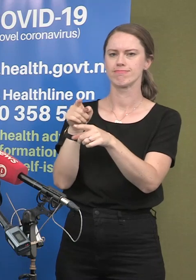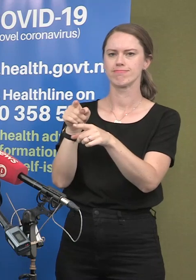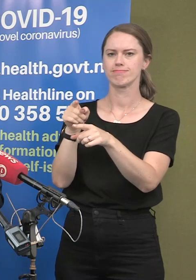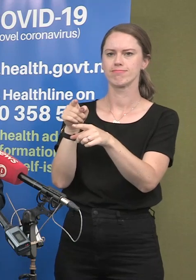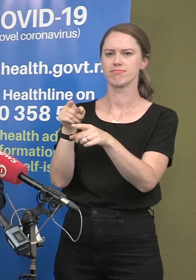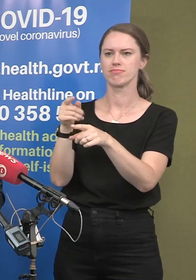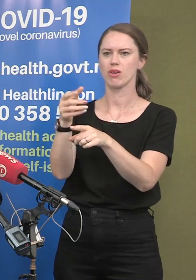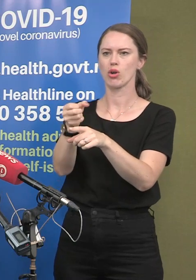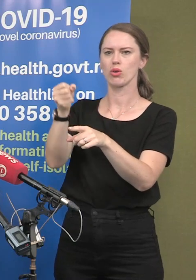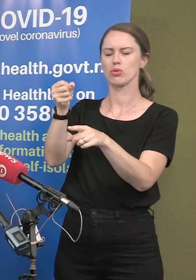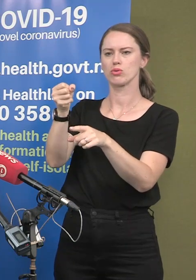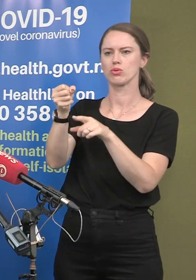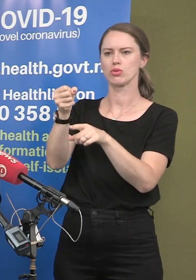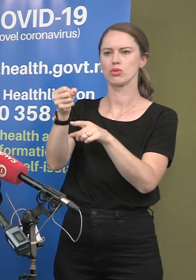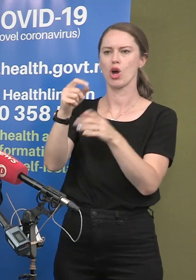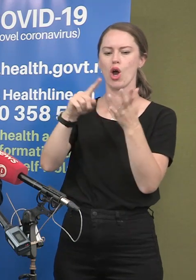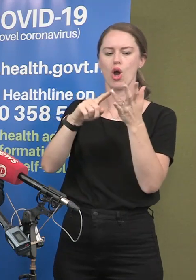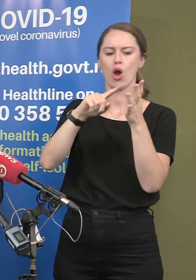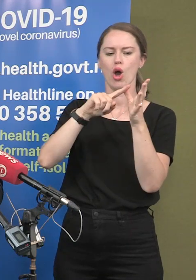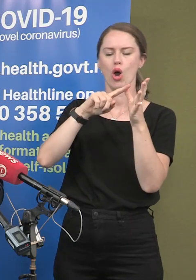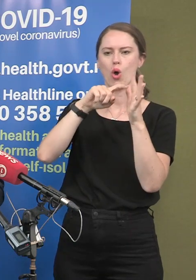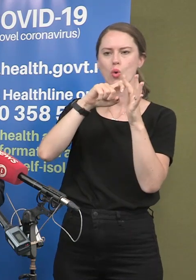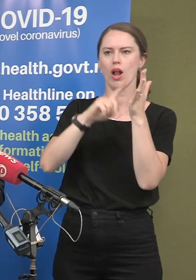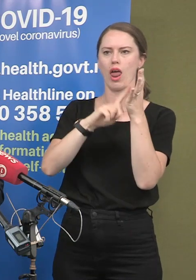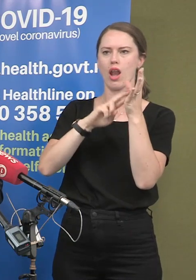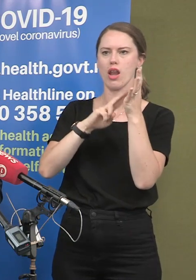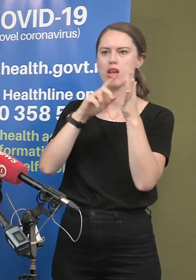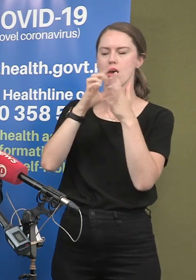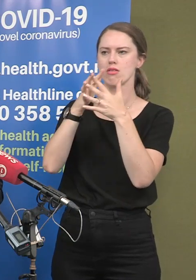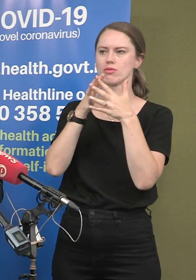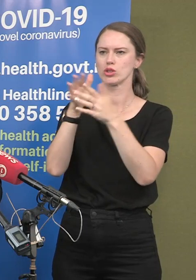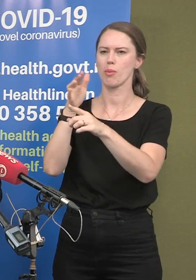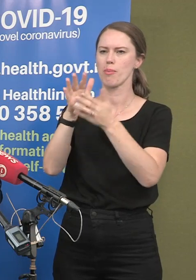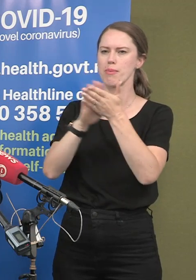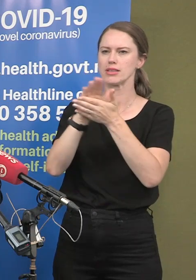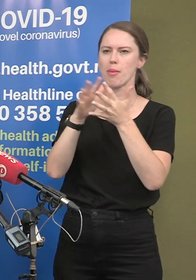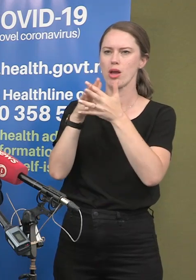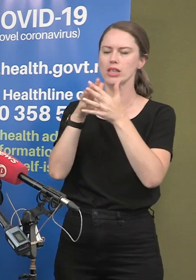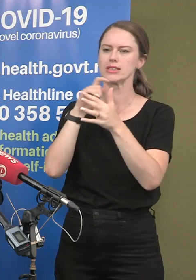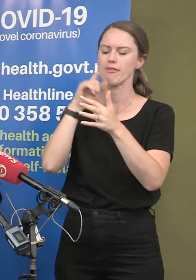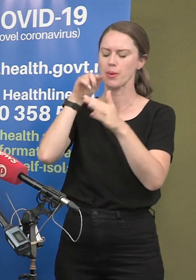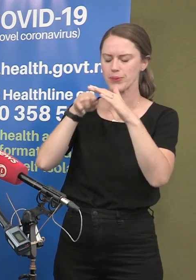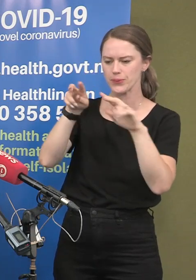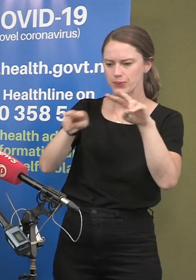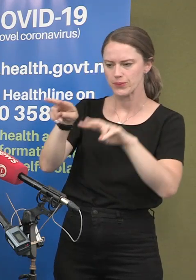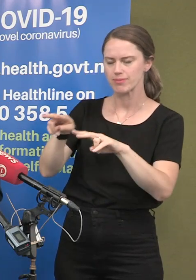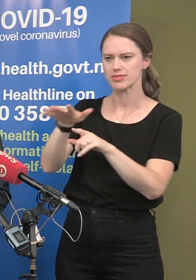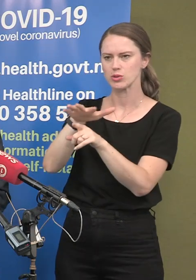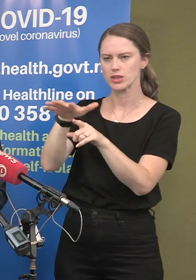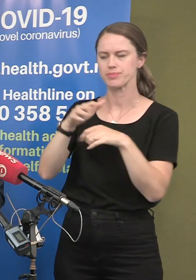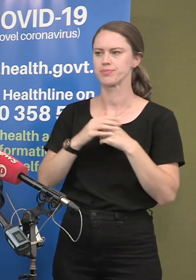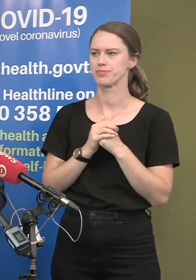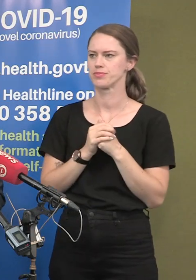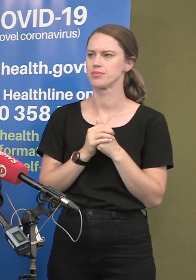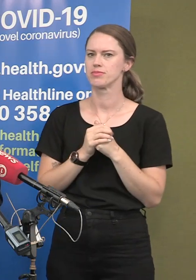being docked or going to be docked in Oakland so that the US authorities can deal with that situation.